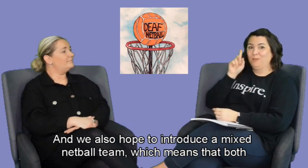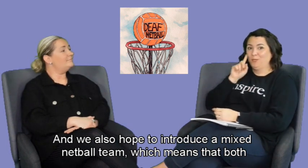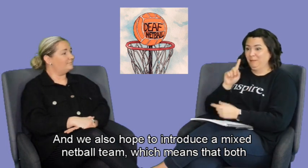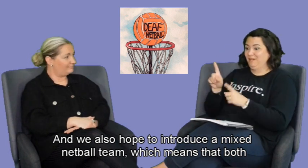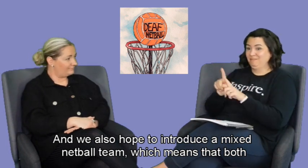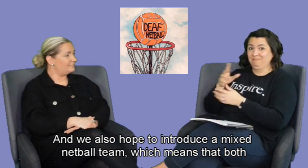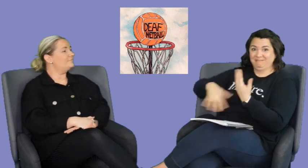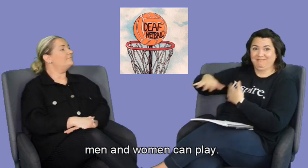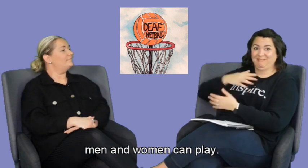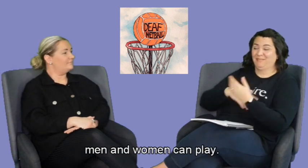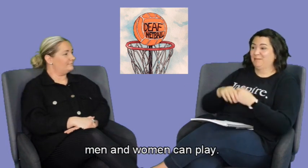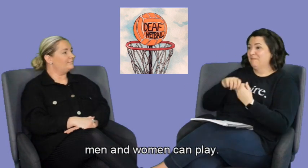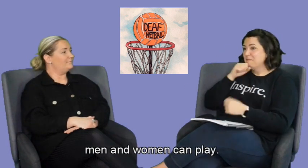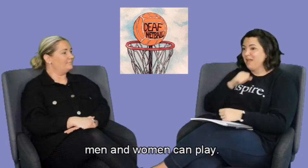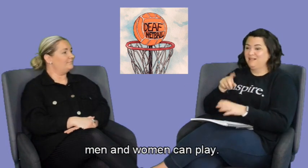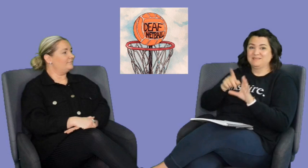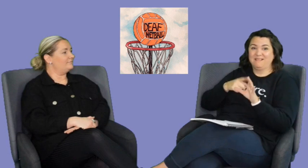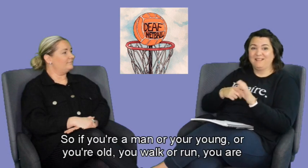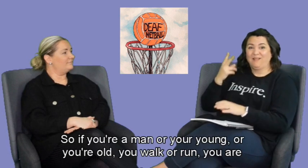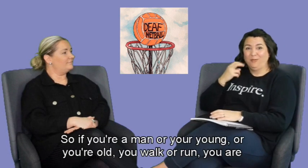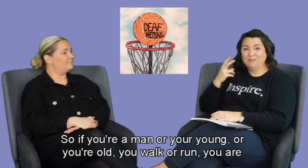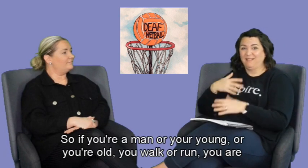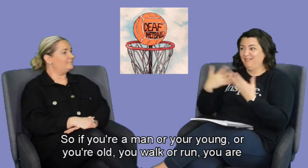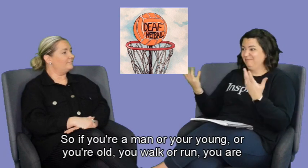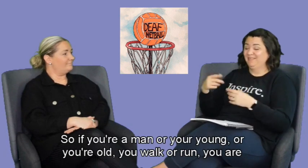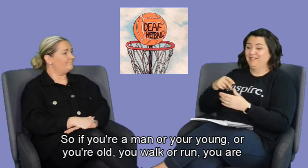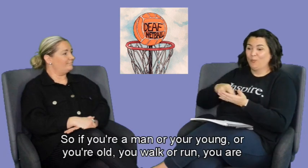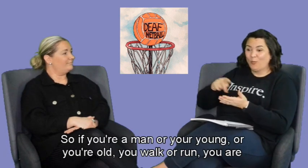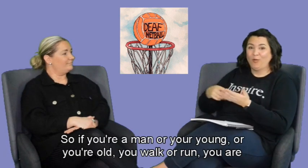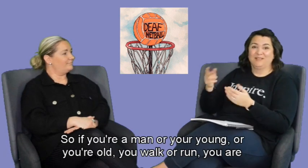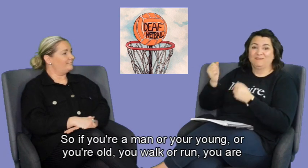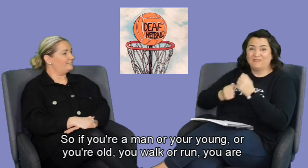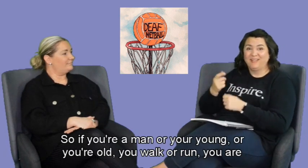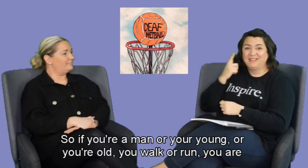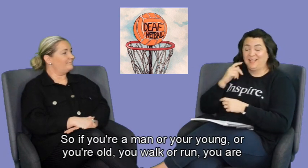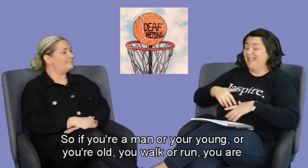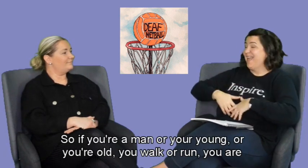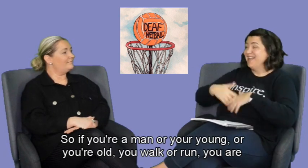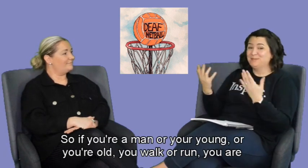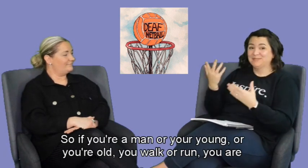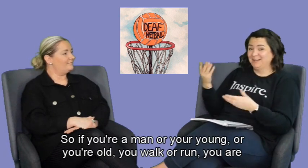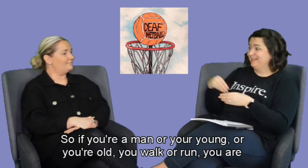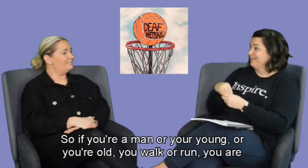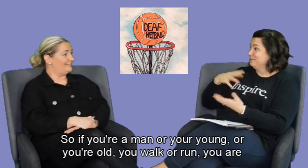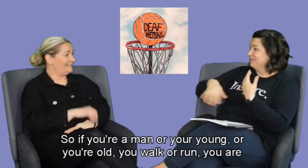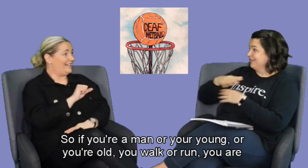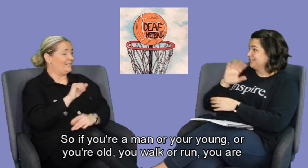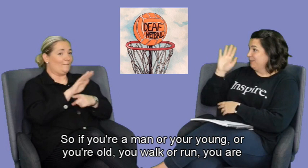that both men and women can play. So if you're a man, or you're young, or you're old, you walk or run, you're all